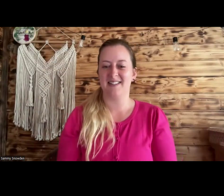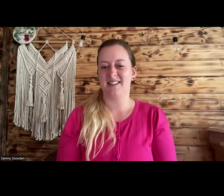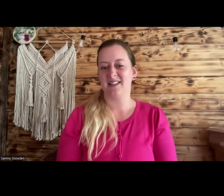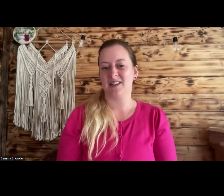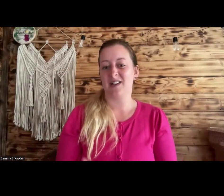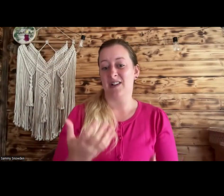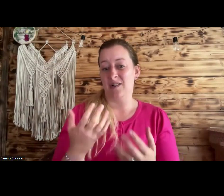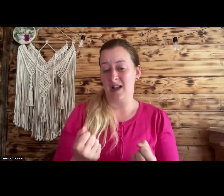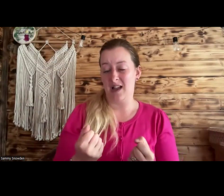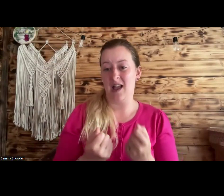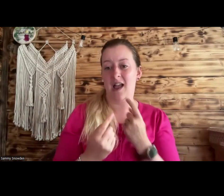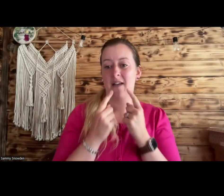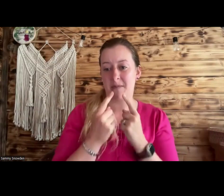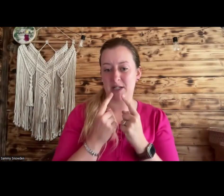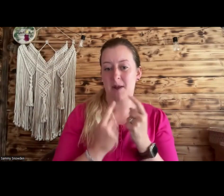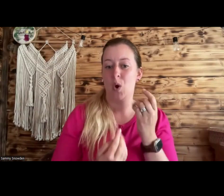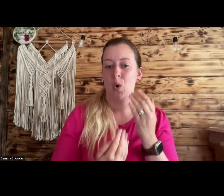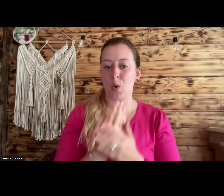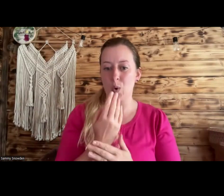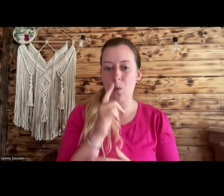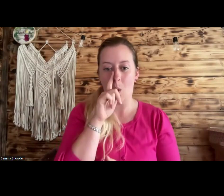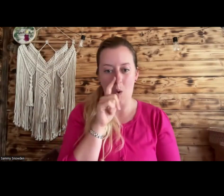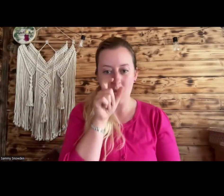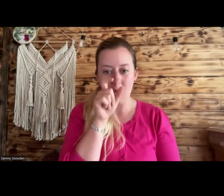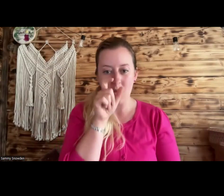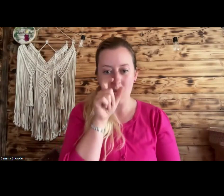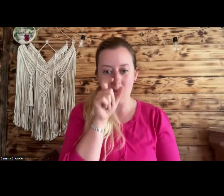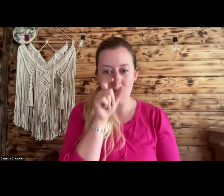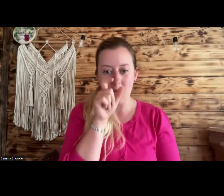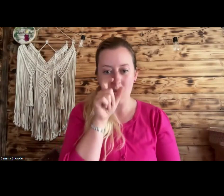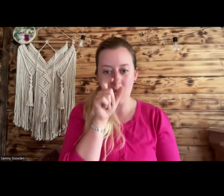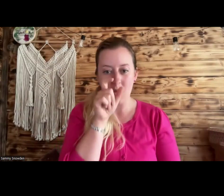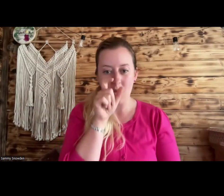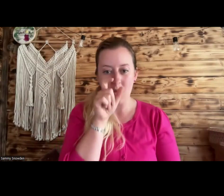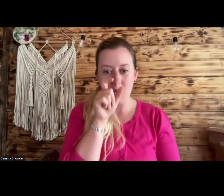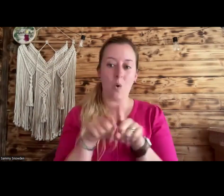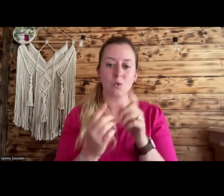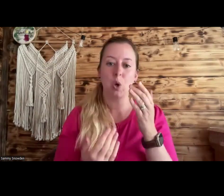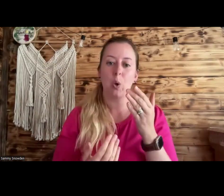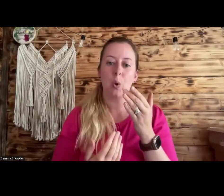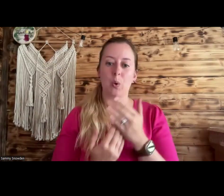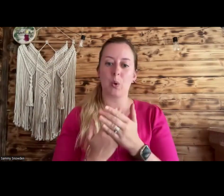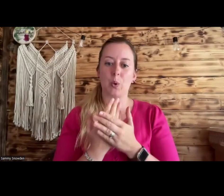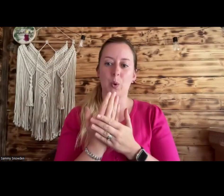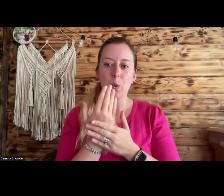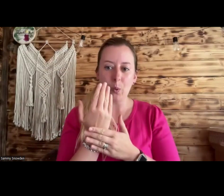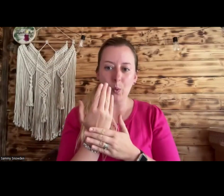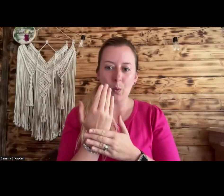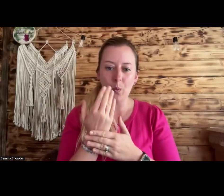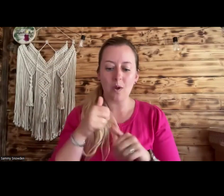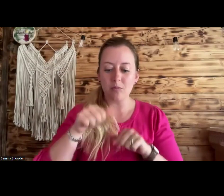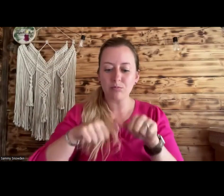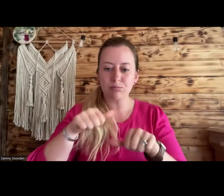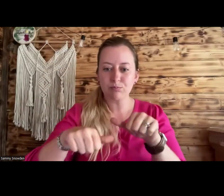stay on right till the end, there's some revealing of some new products that are coming out, exciting new things towards the end of the year. So